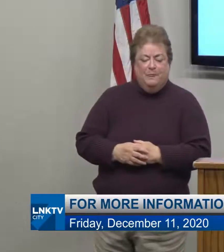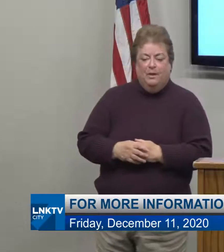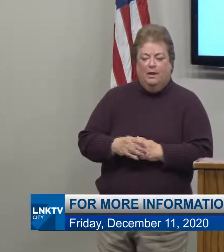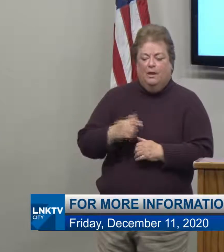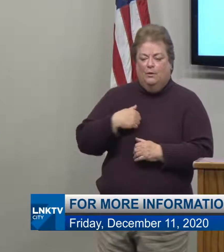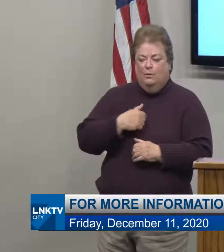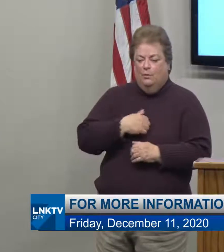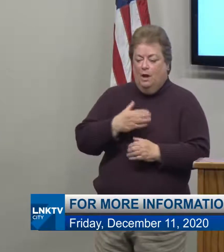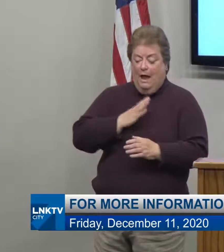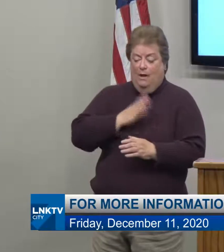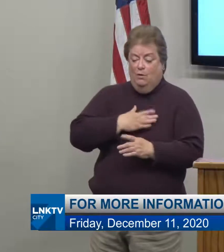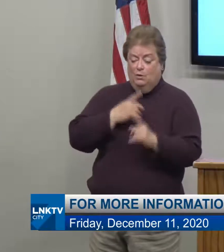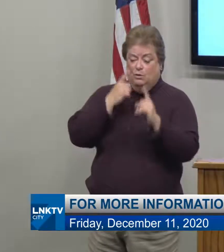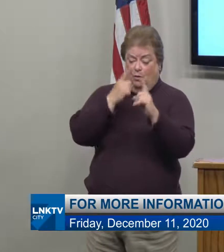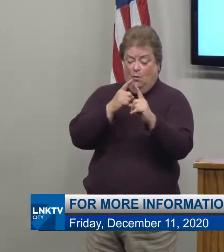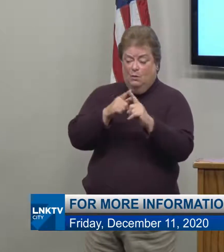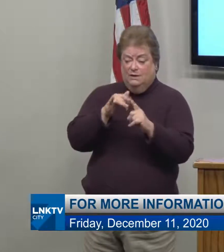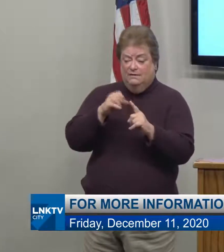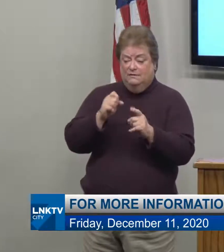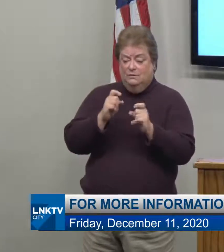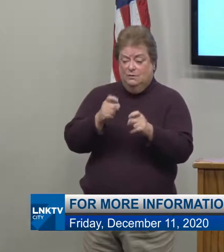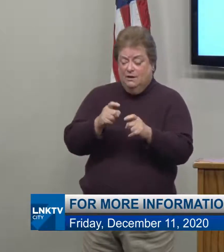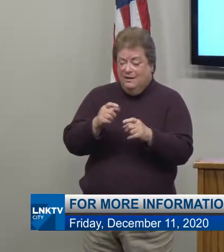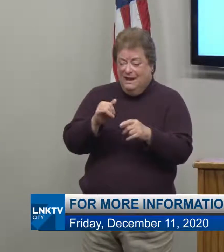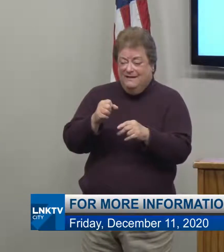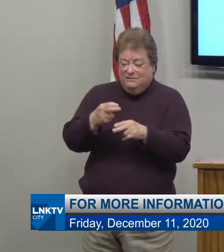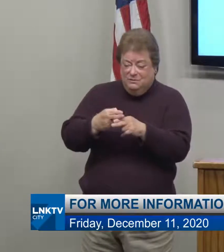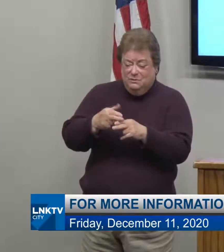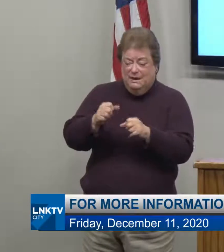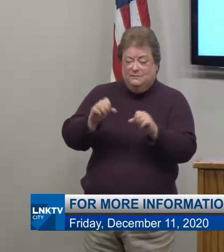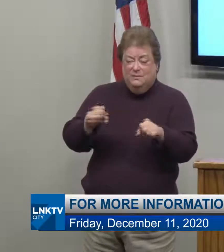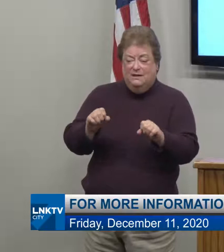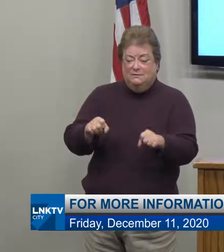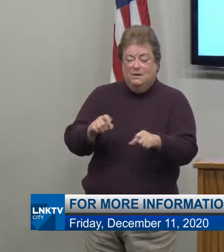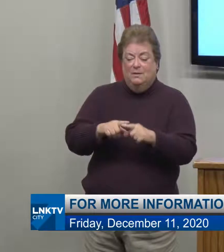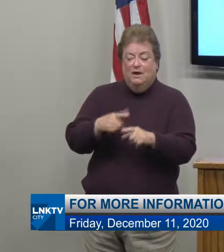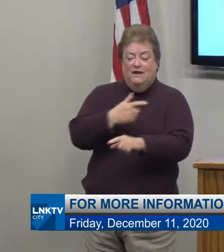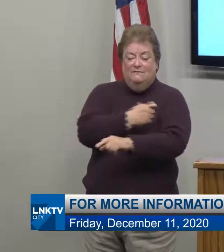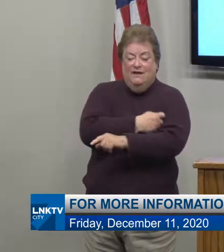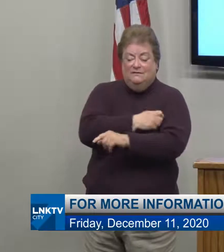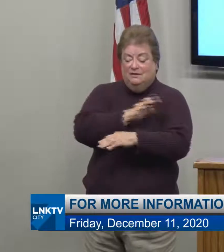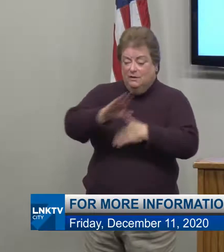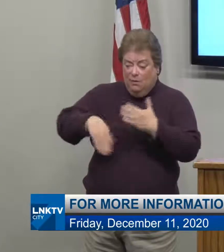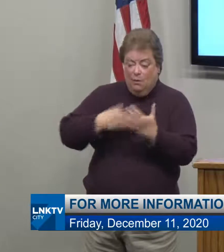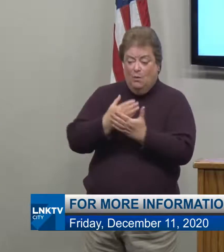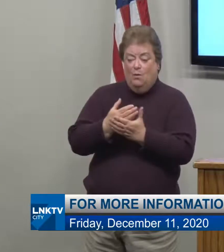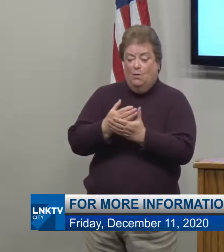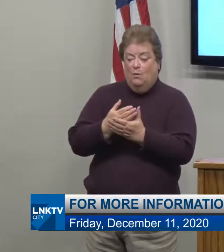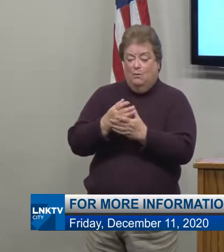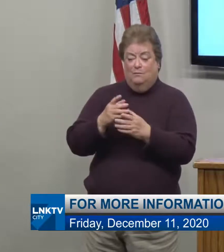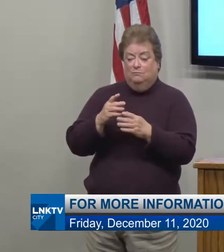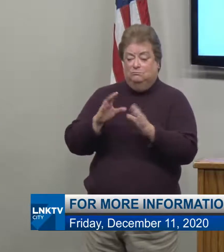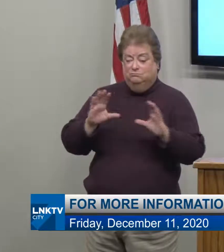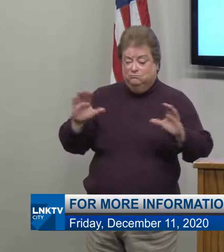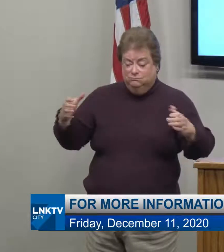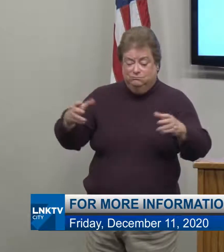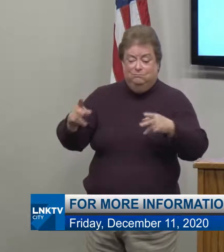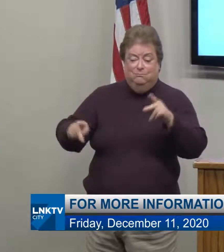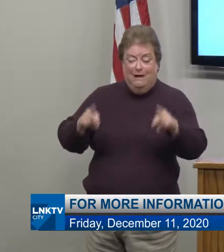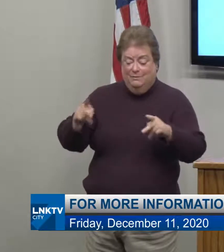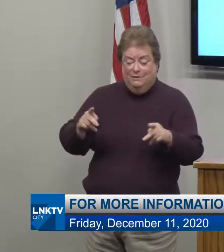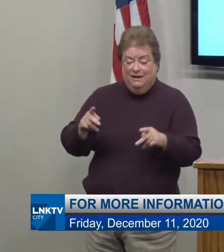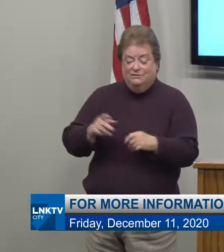arms of Lancaster County residents as soon as possible. But vaccinating our entire population will take time.